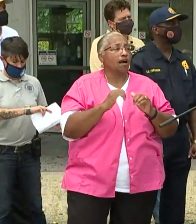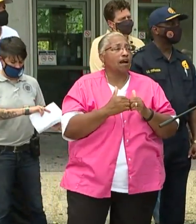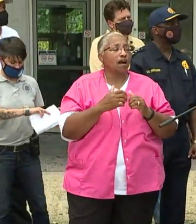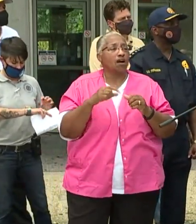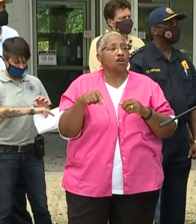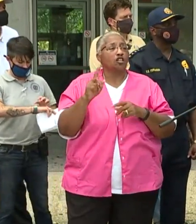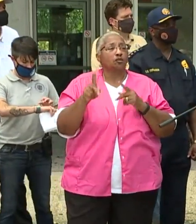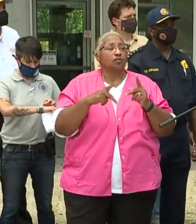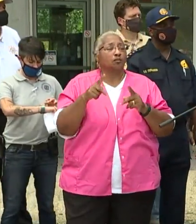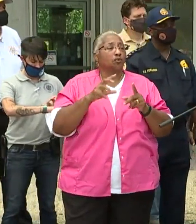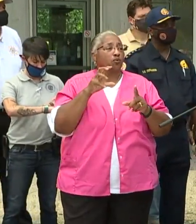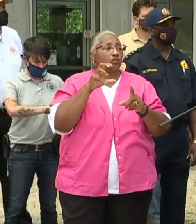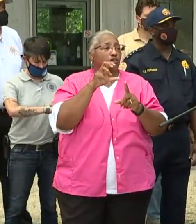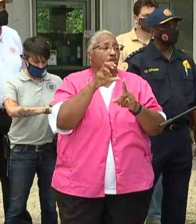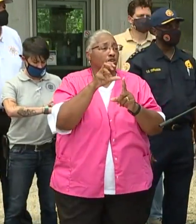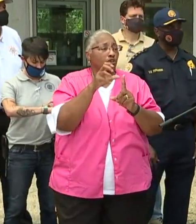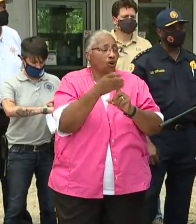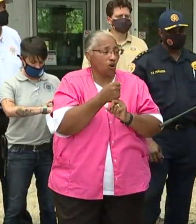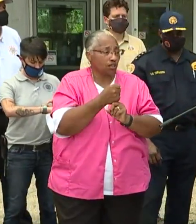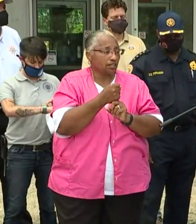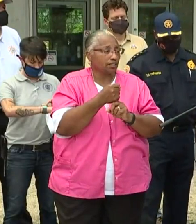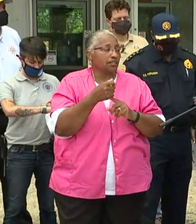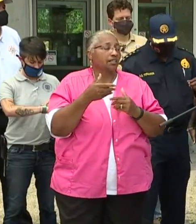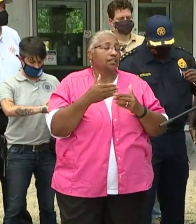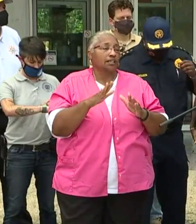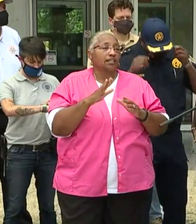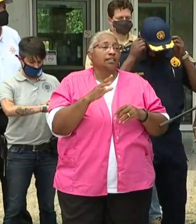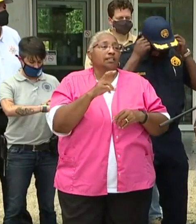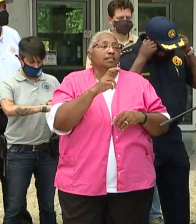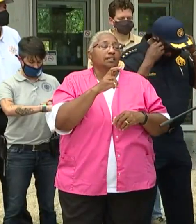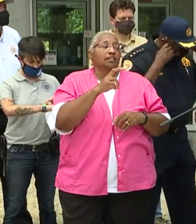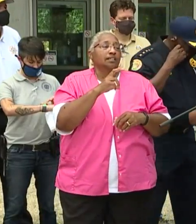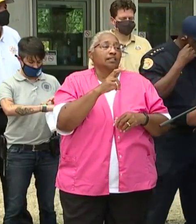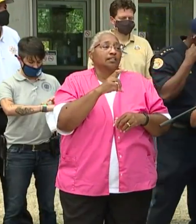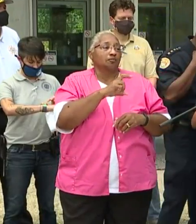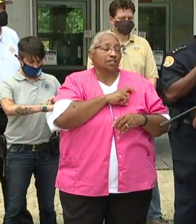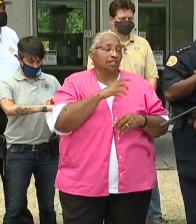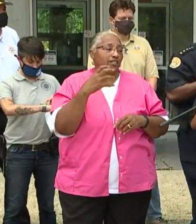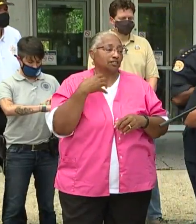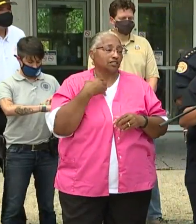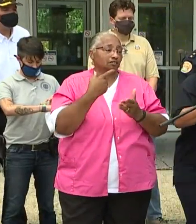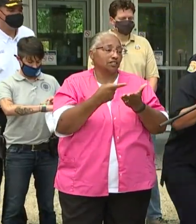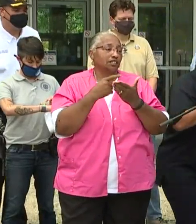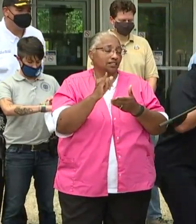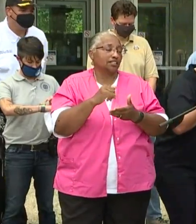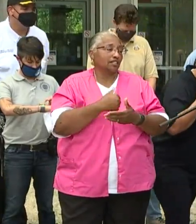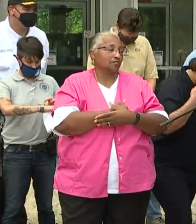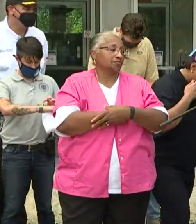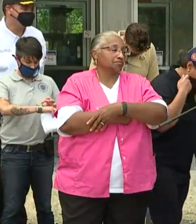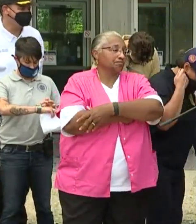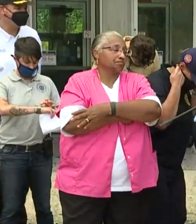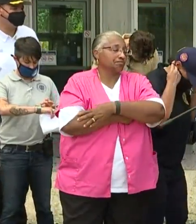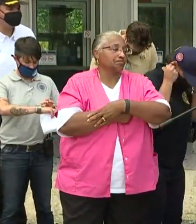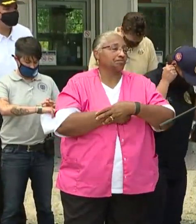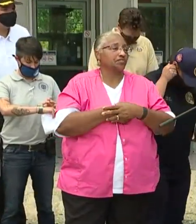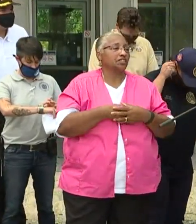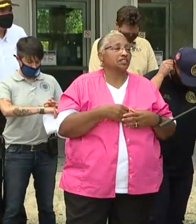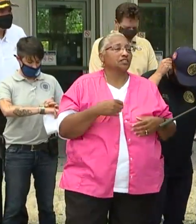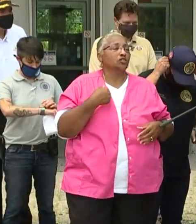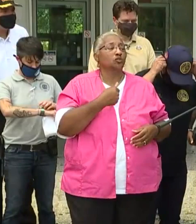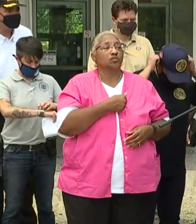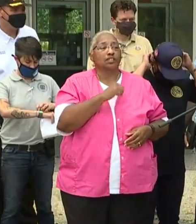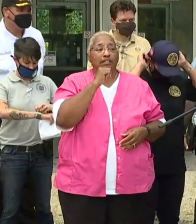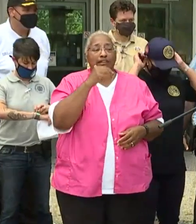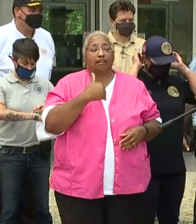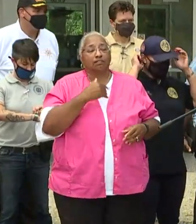thing. Well, I'll let the chief talk about that. He is the chief. Let me say this. I mean, we do not